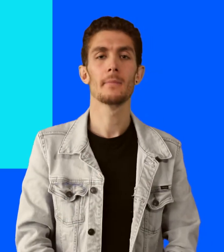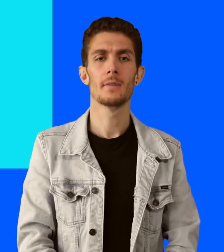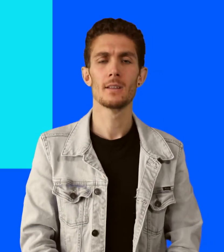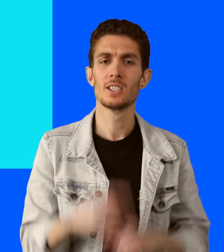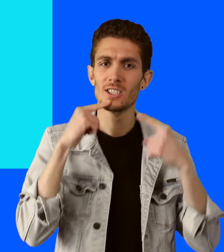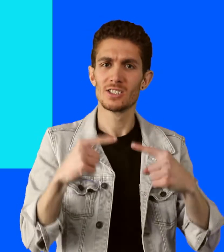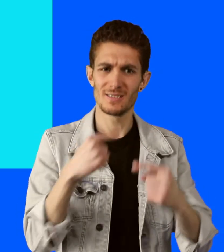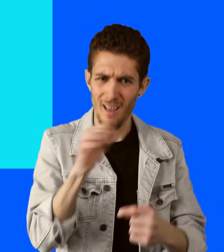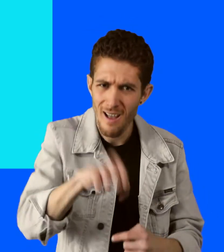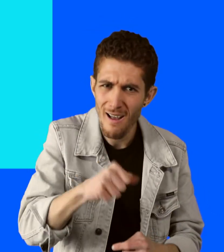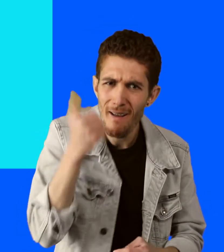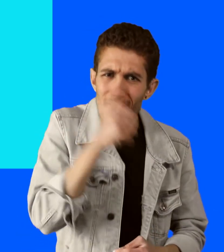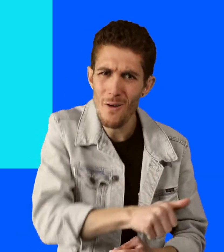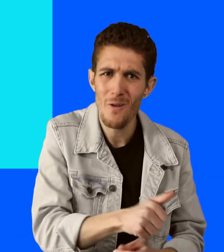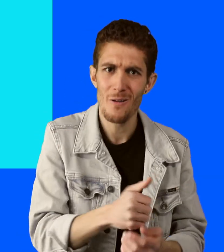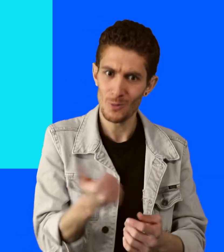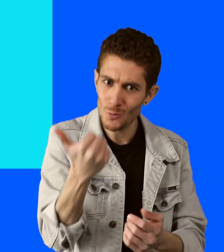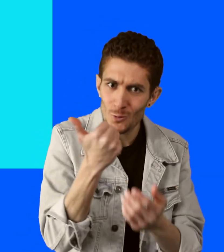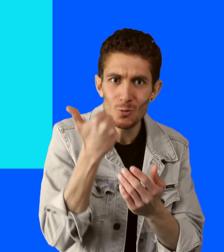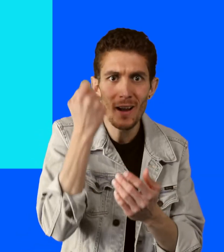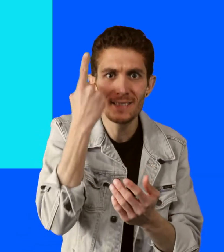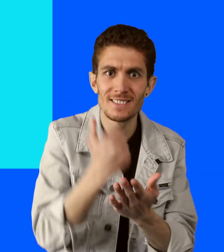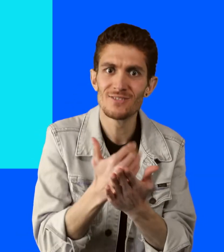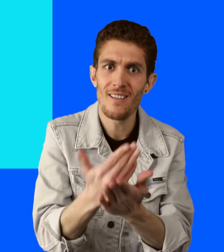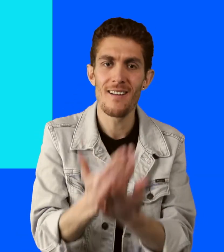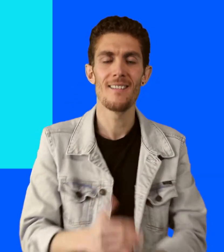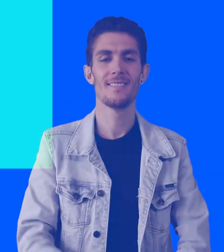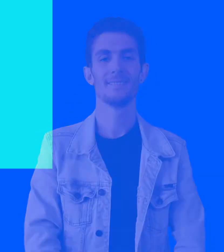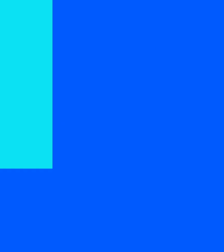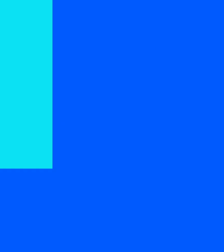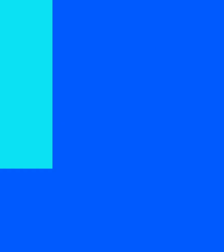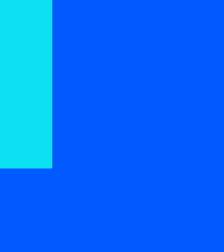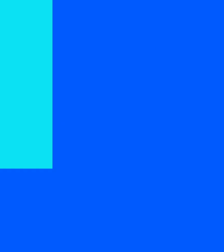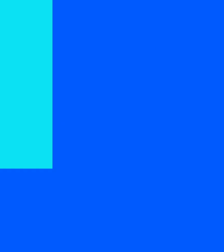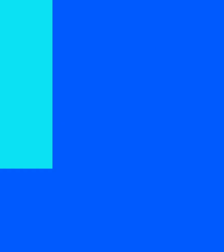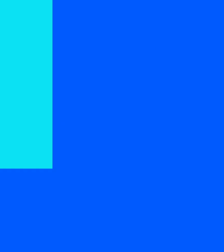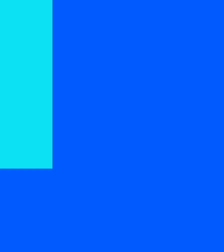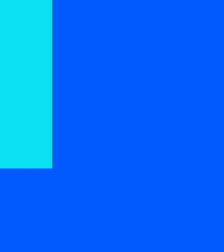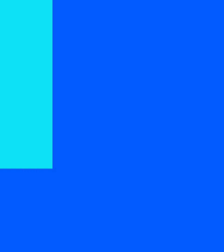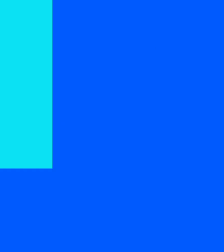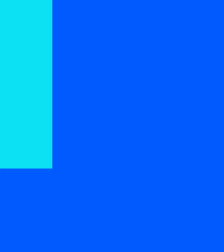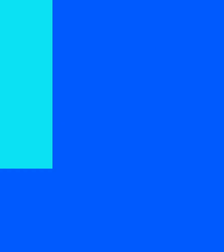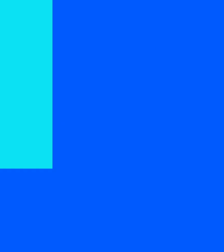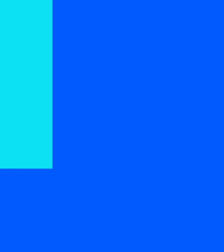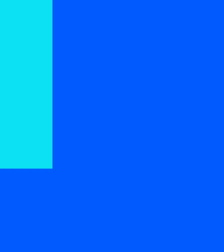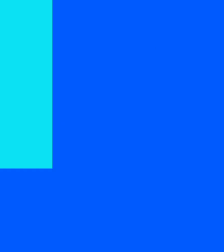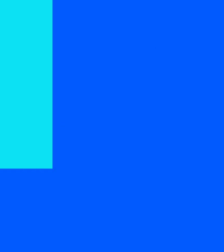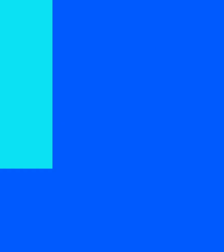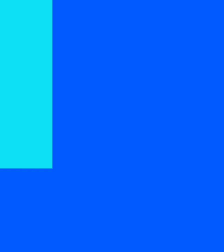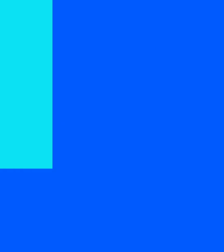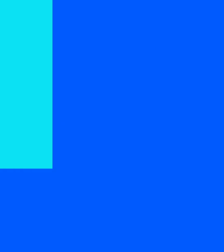friends for some help asked jojo oh of course it's always good to share ideas said his